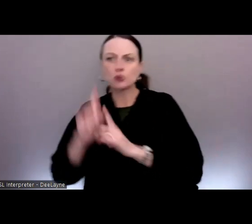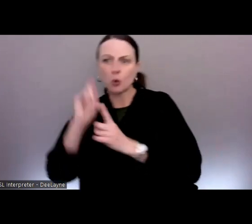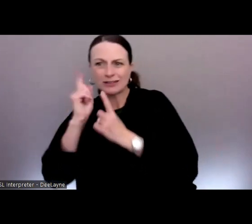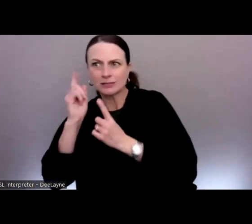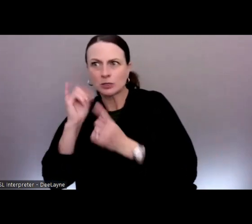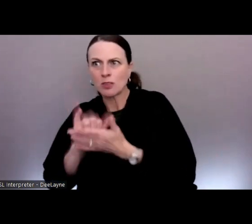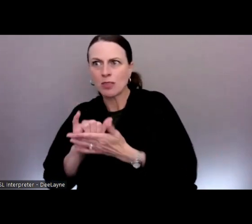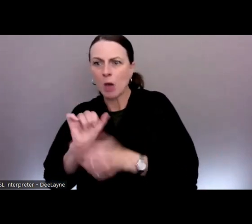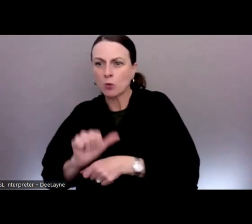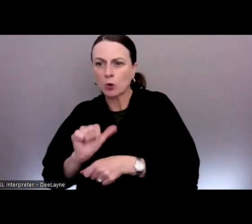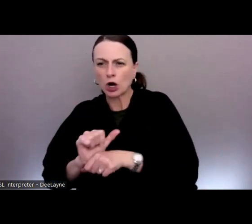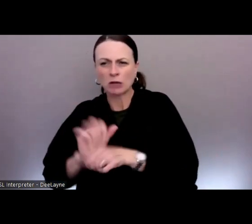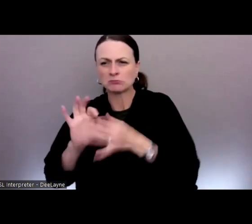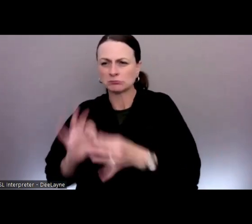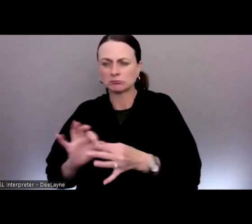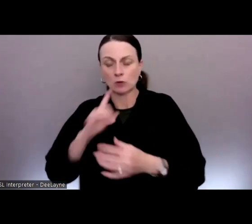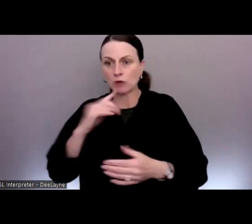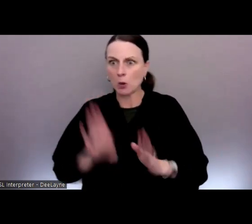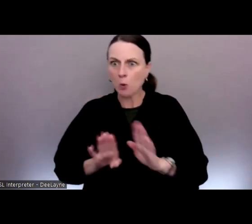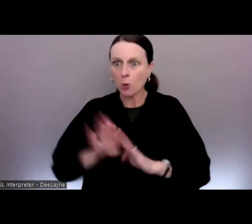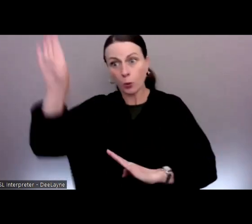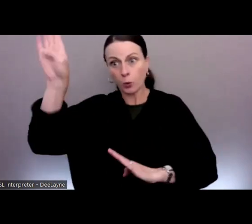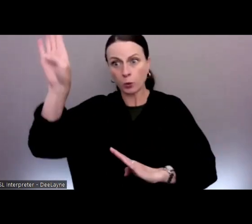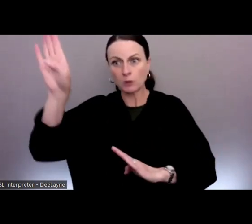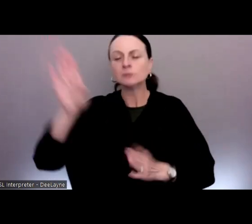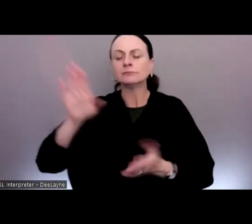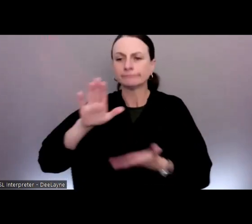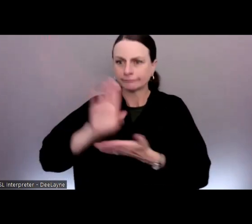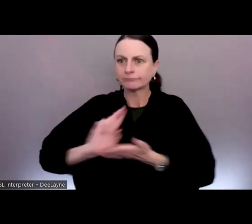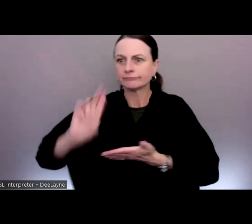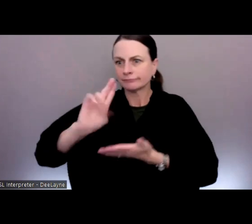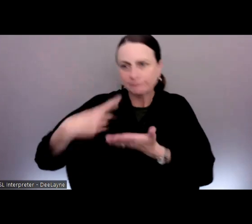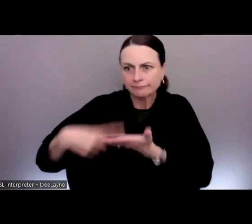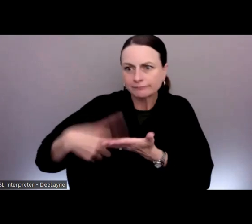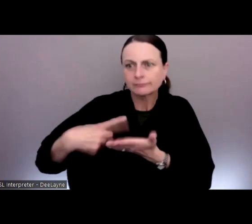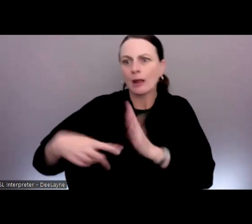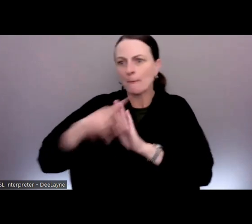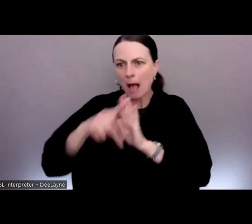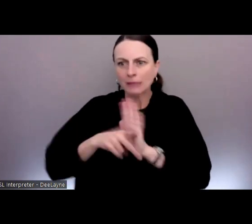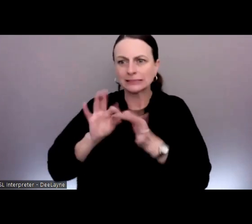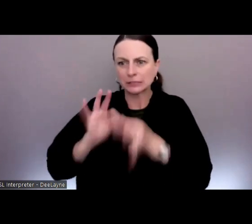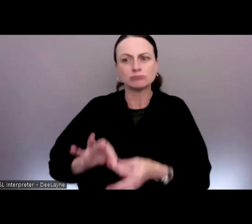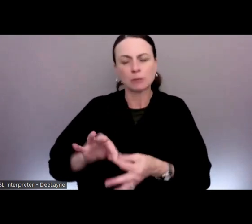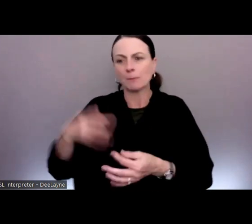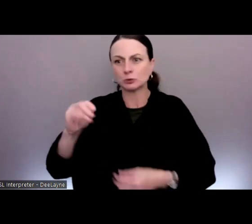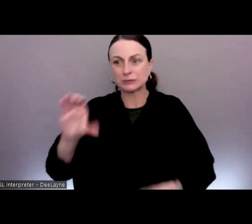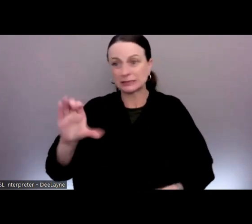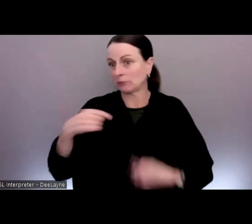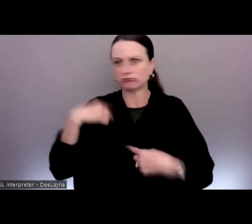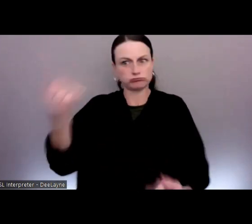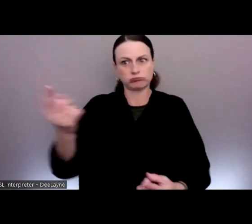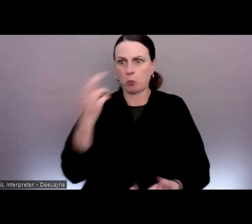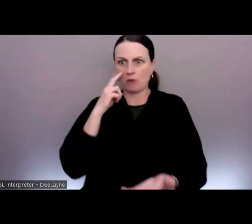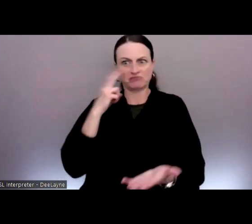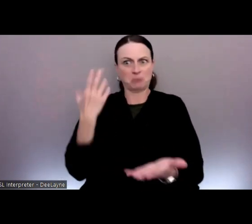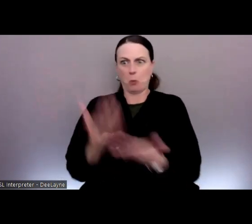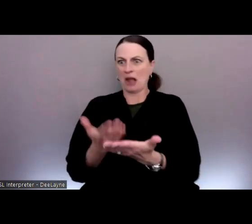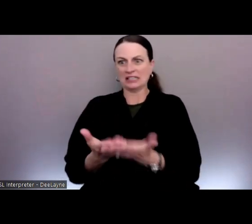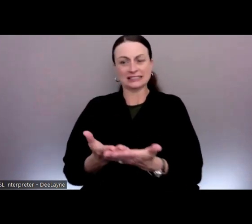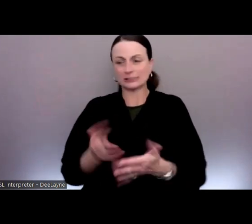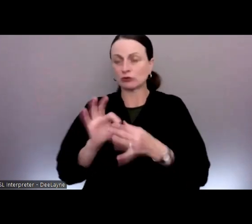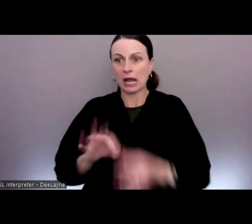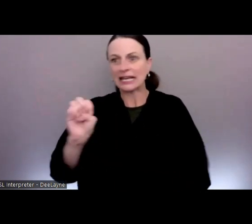light of these dramatic spikes in institutional discourse and policy that we've all witnessed in relation to